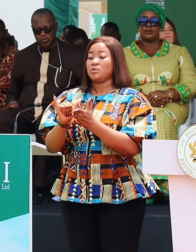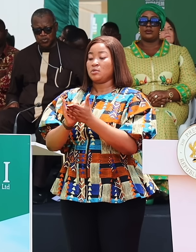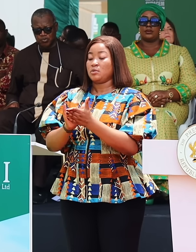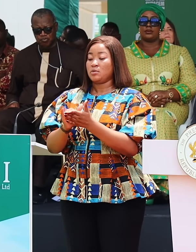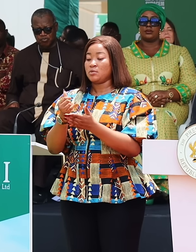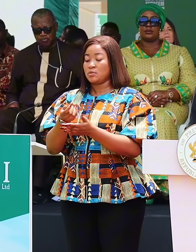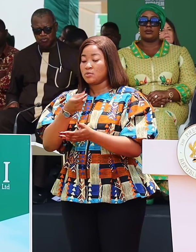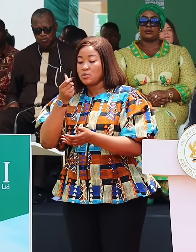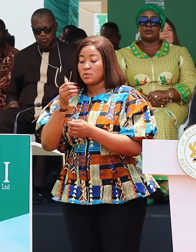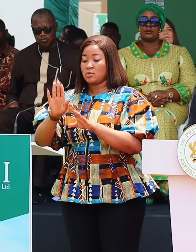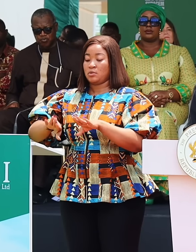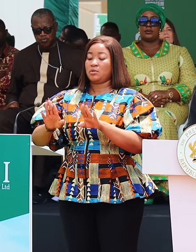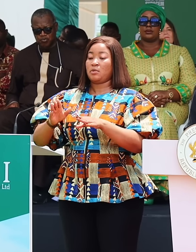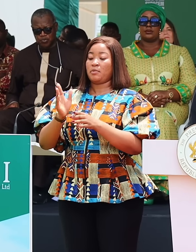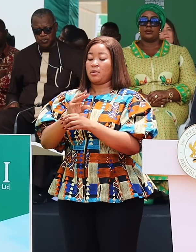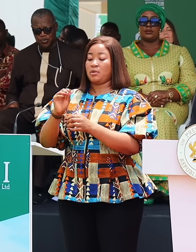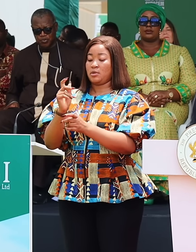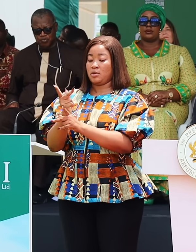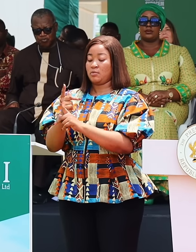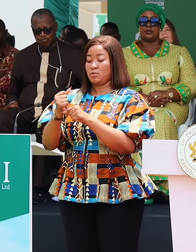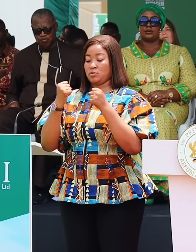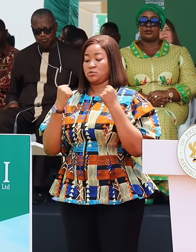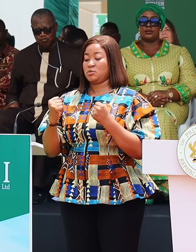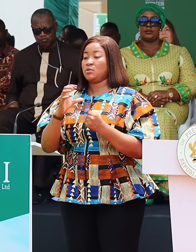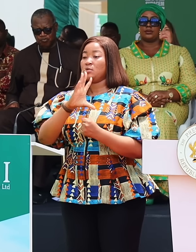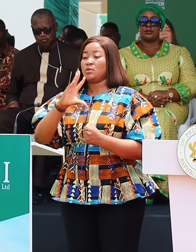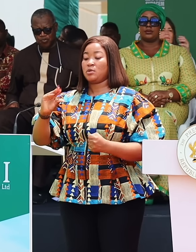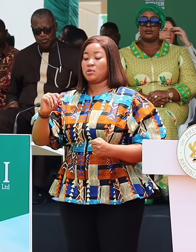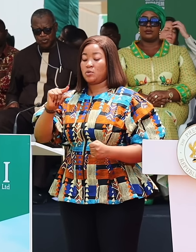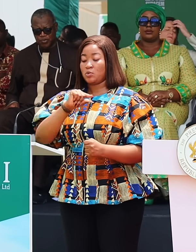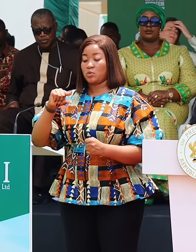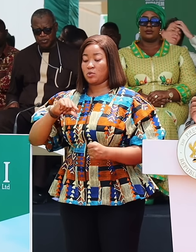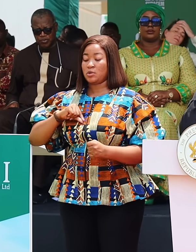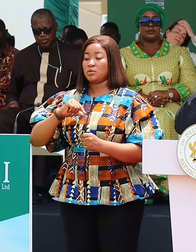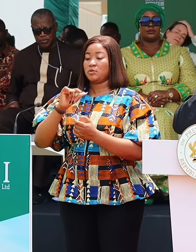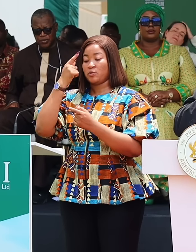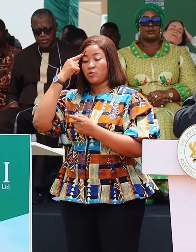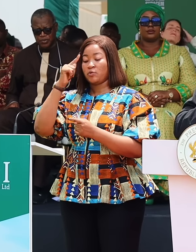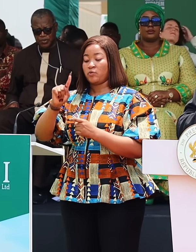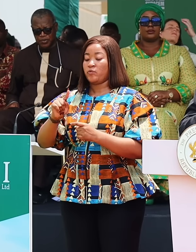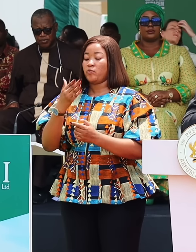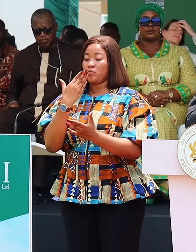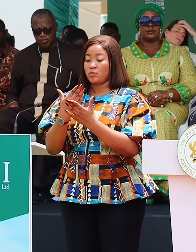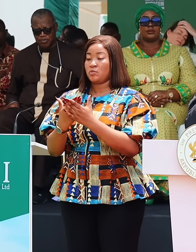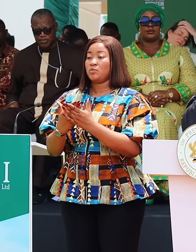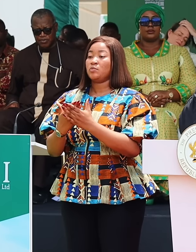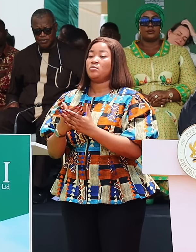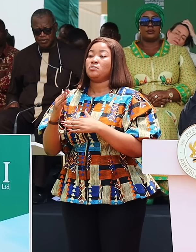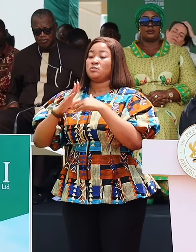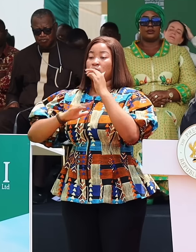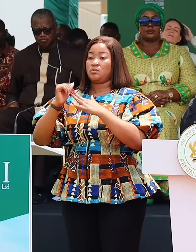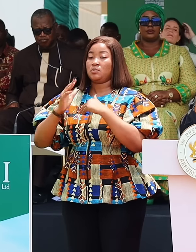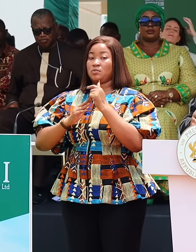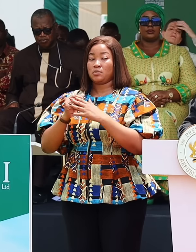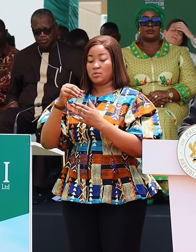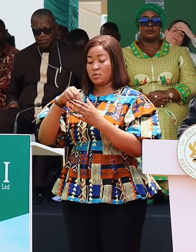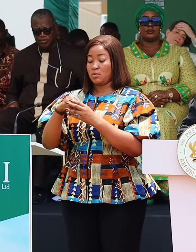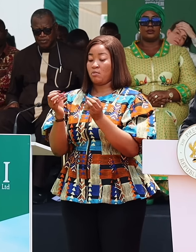emissions while maintaining the strength and quality required for modern construction. Even